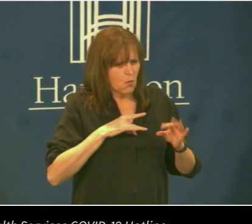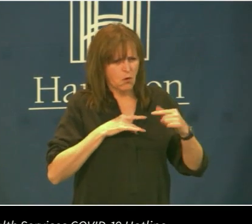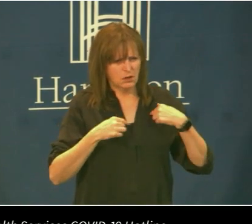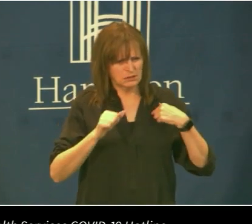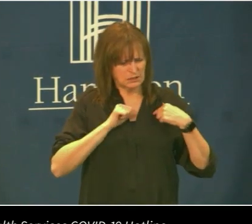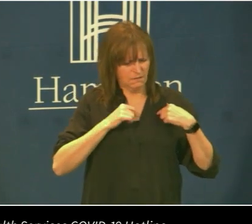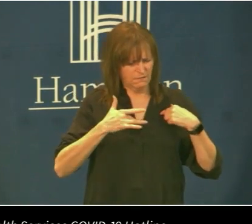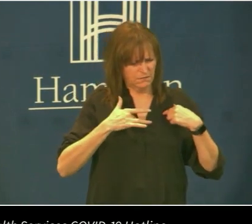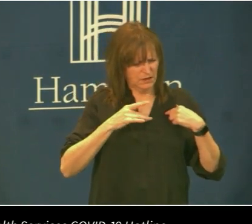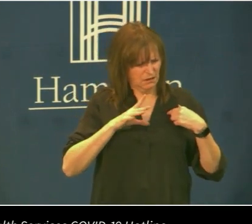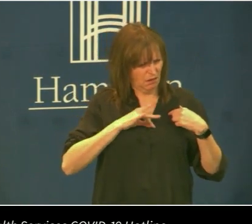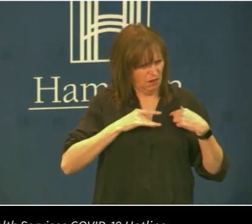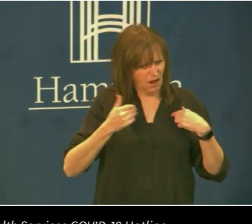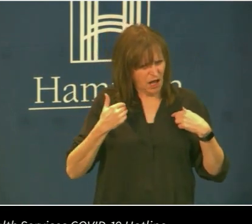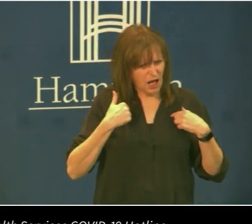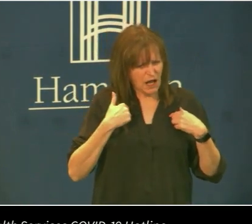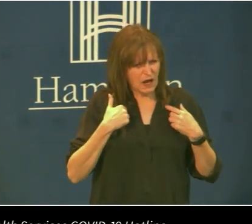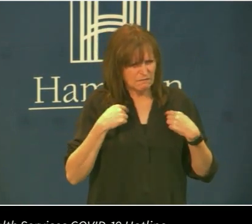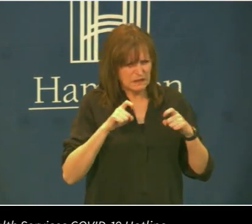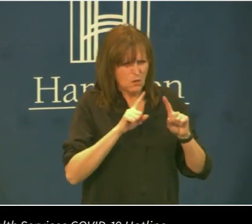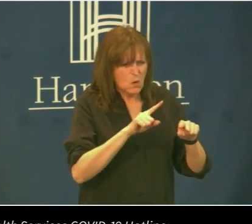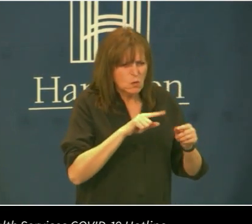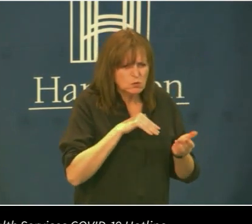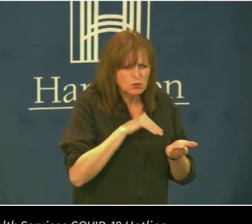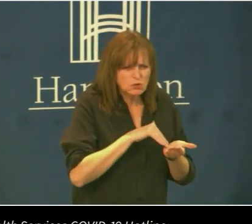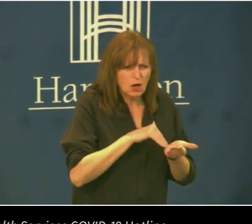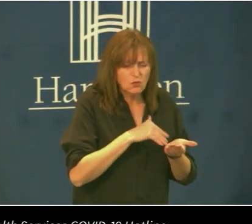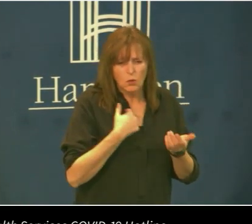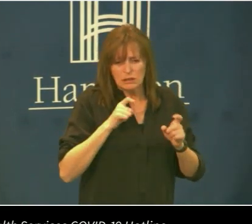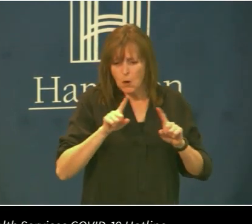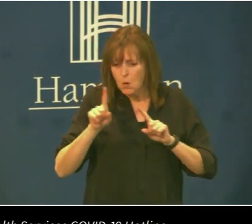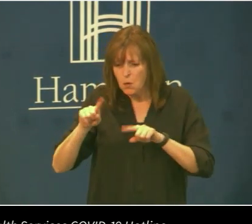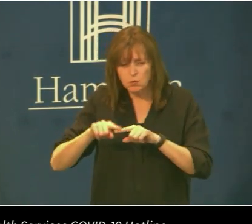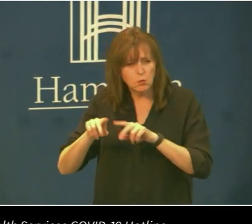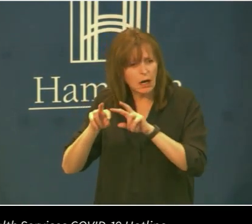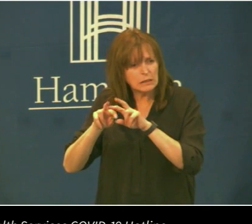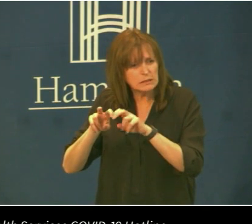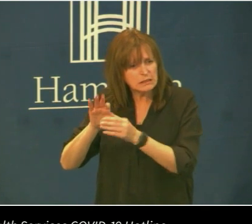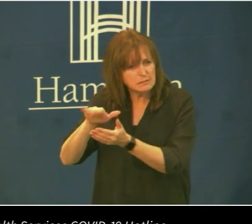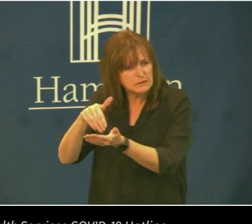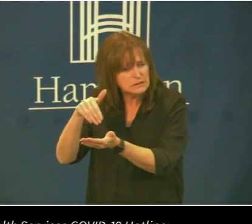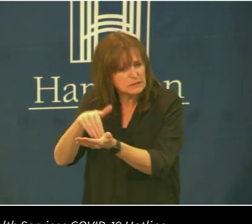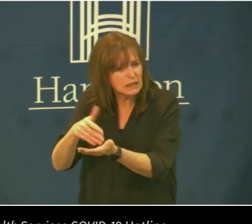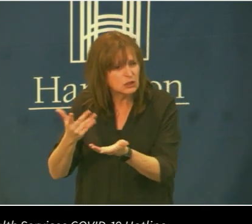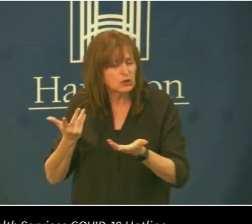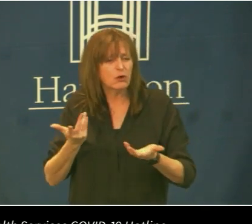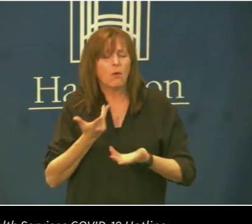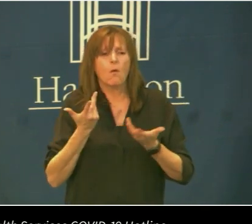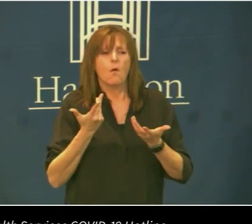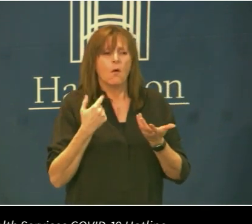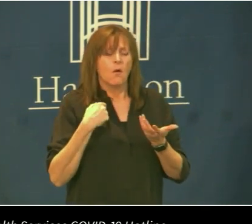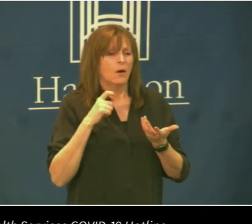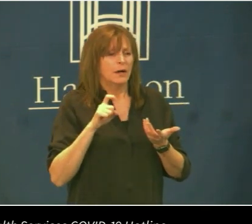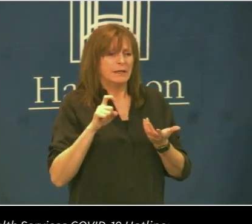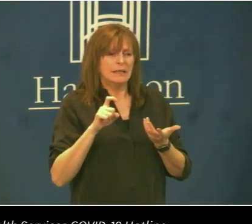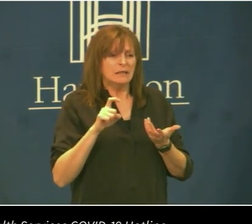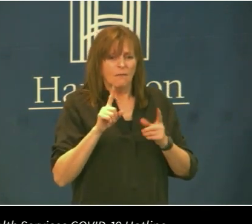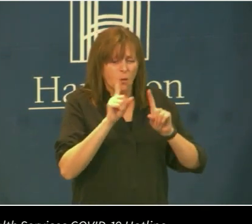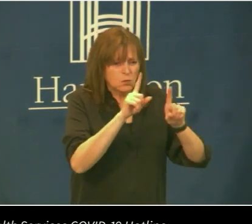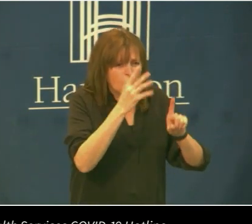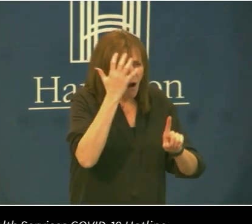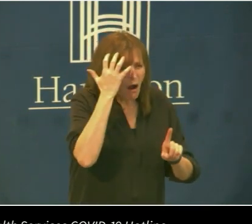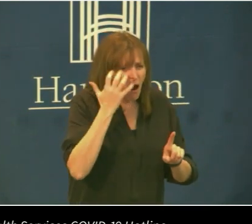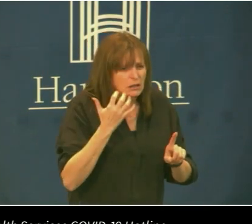assessment center, get to an urgent care center, and doesn't have their own transportation, or isn't clear about what would be the